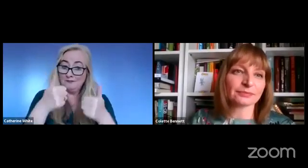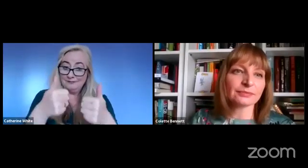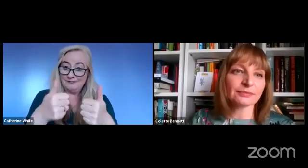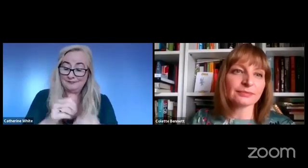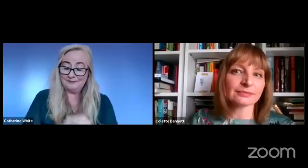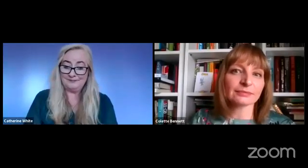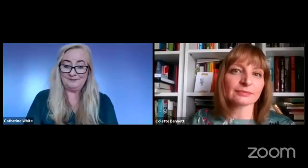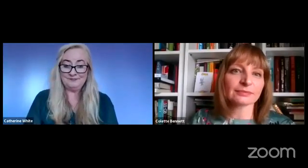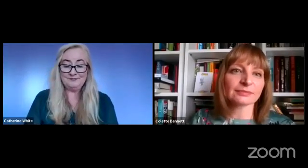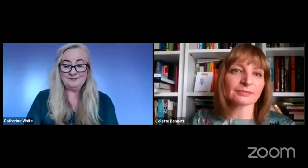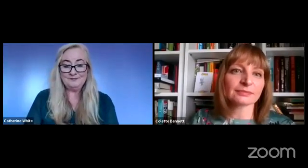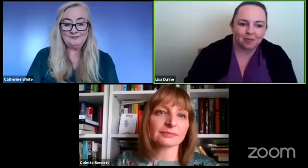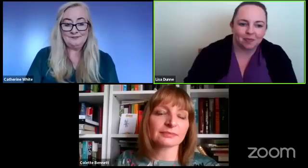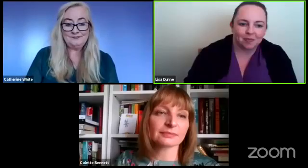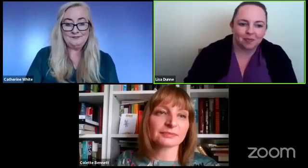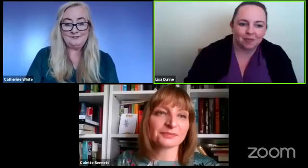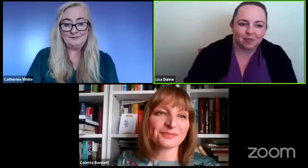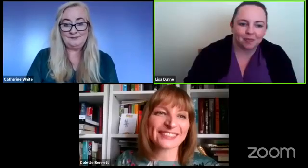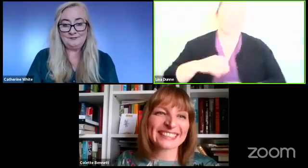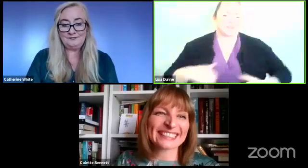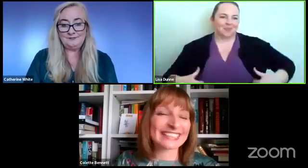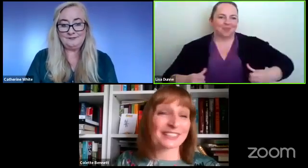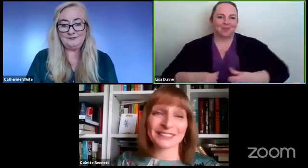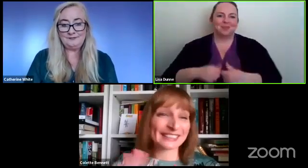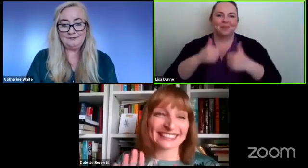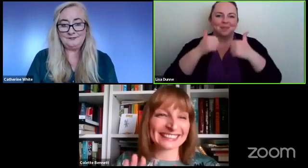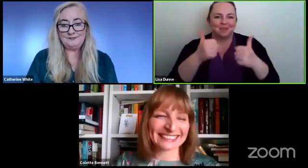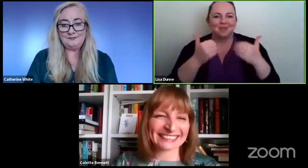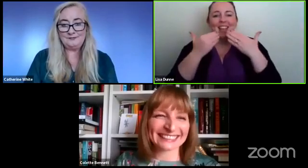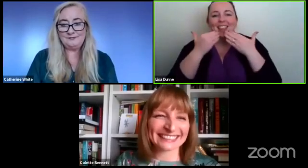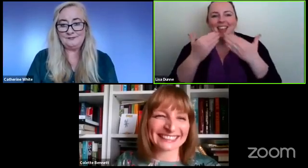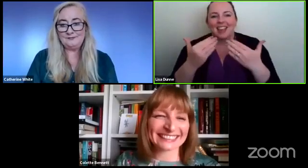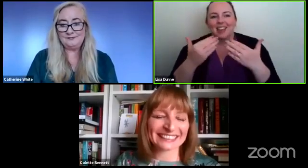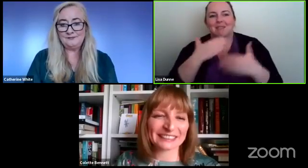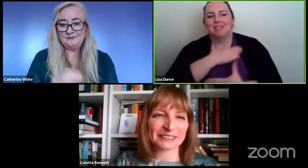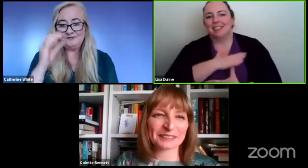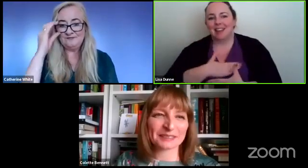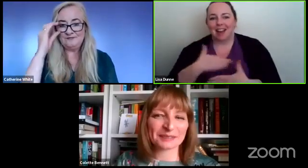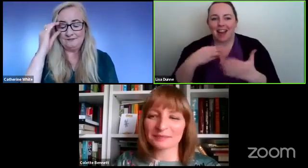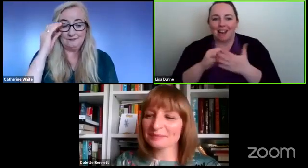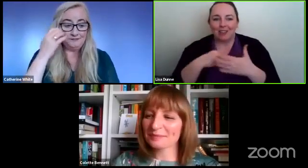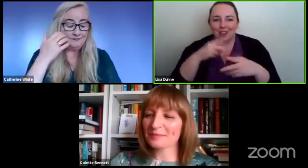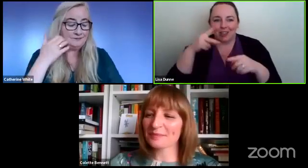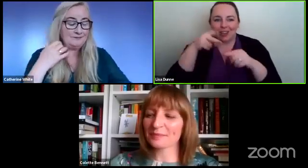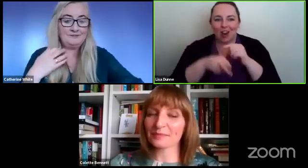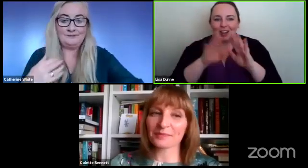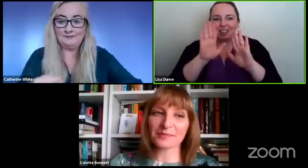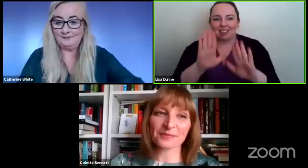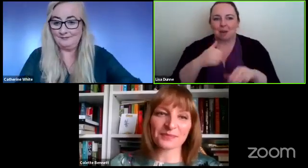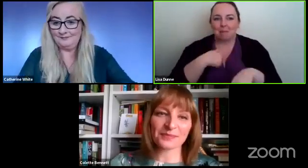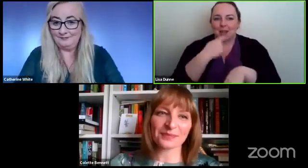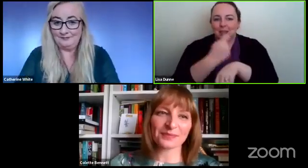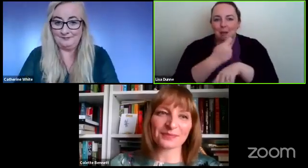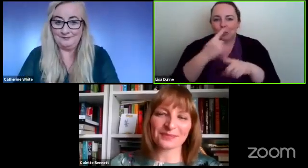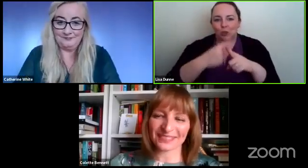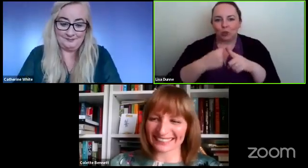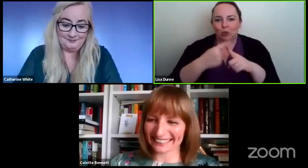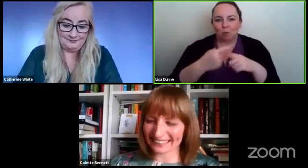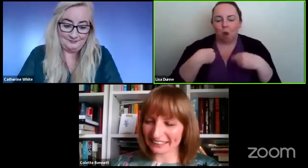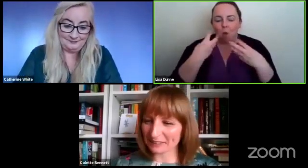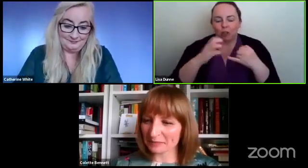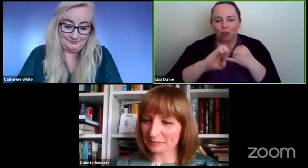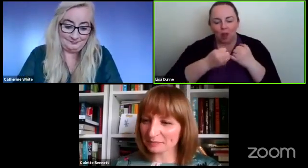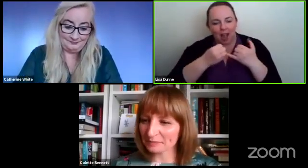Thank you very much, Colette. I'm sorry that I had to encourage you to wrap up there, but our time is short and we want to try and get